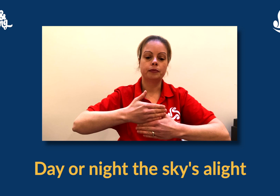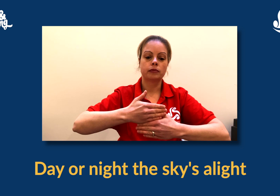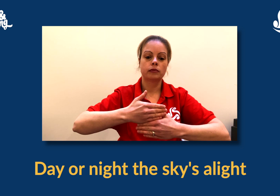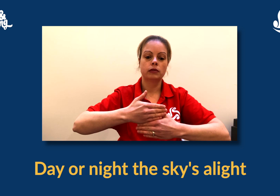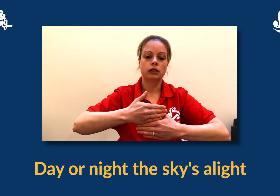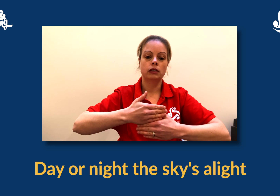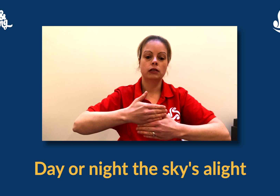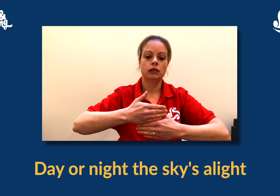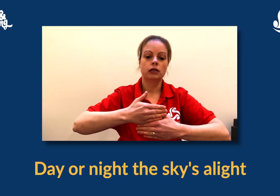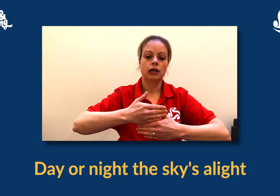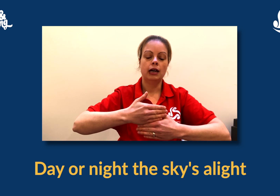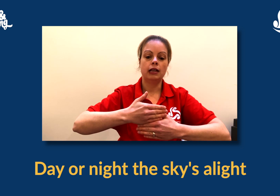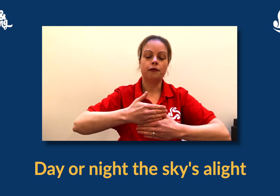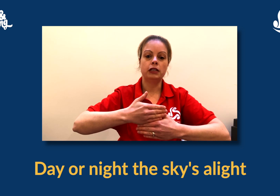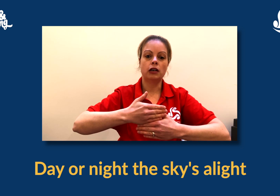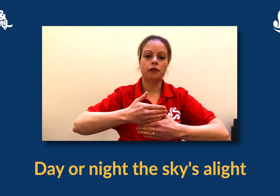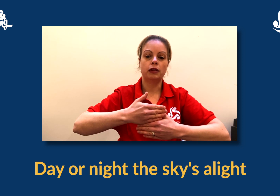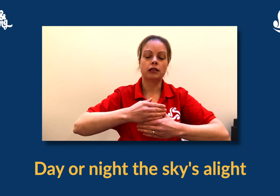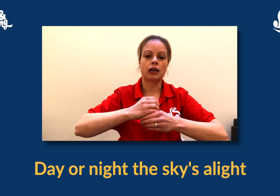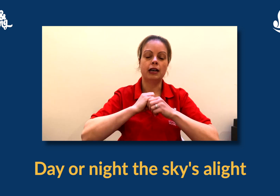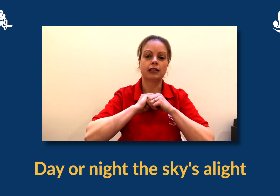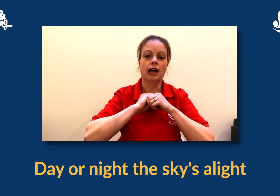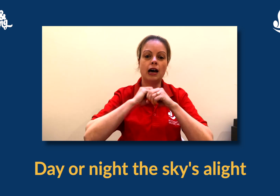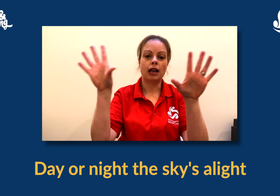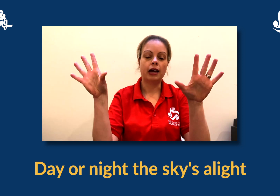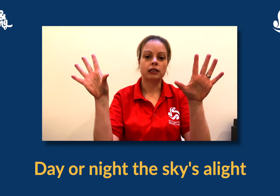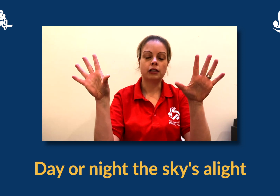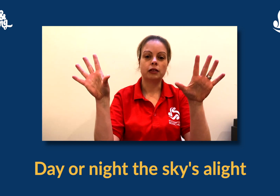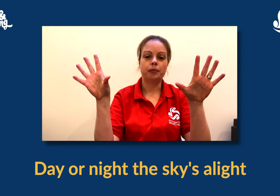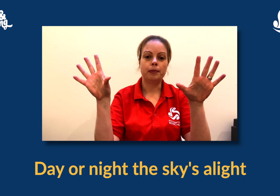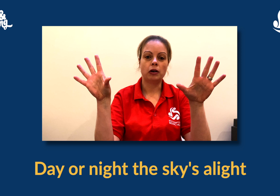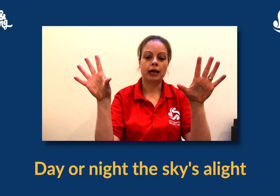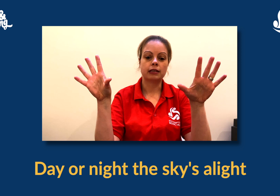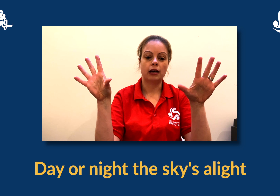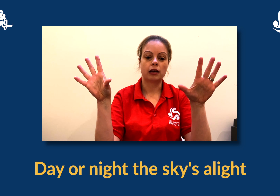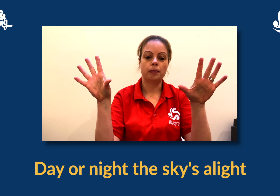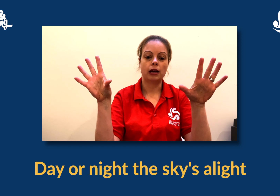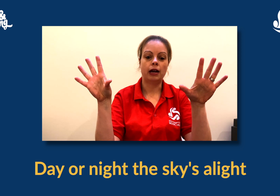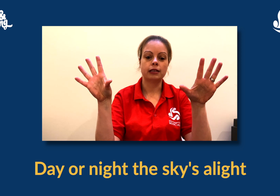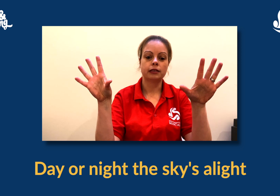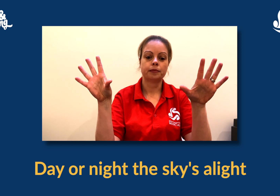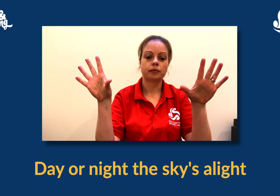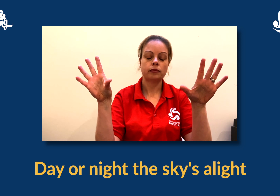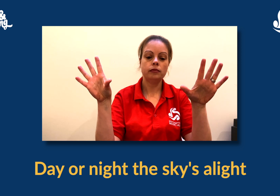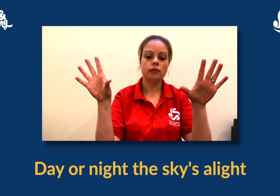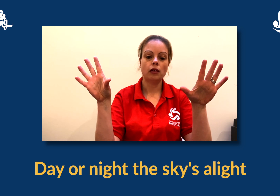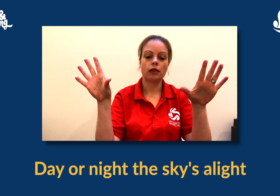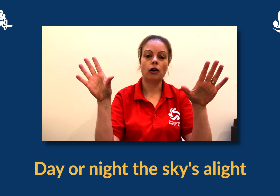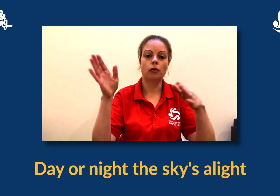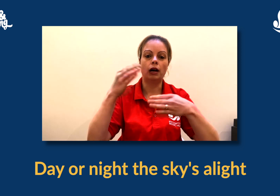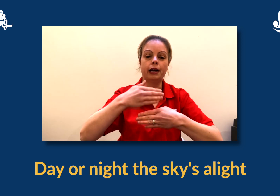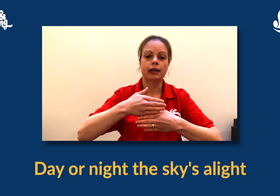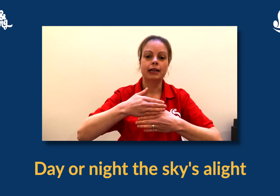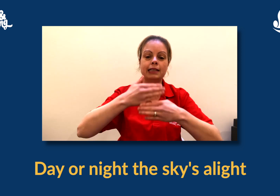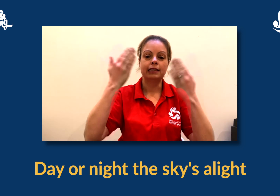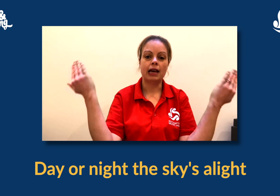again. And then finish it off with the sky's a light, and you're going to beam your hands out like a big light. So that